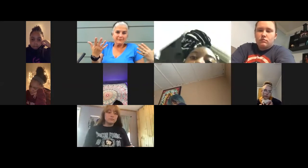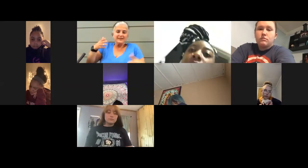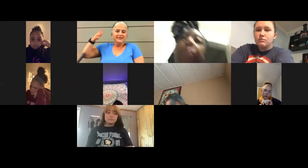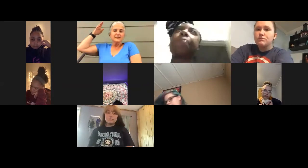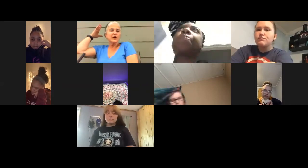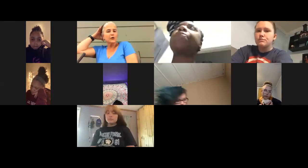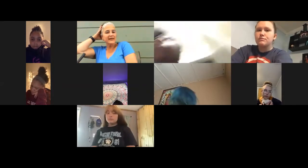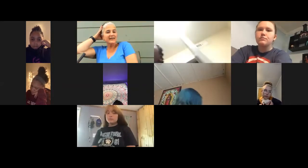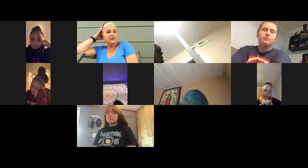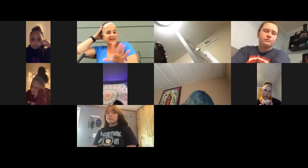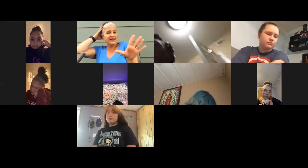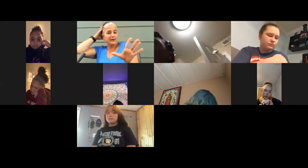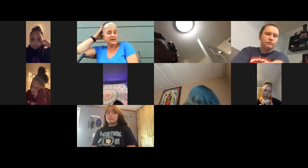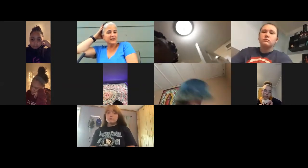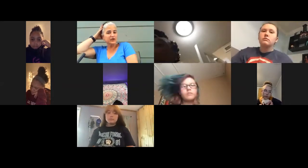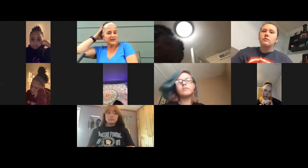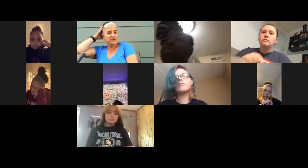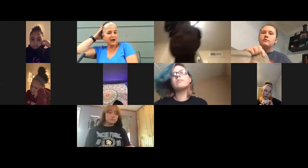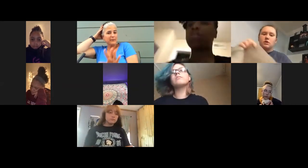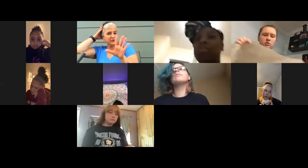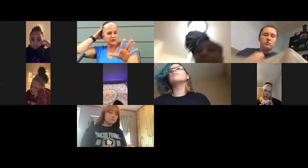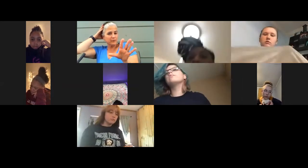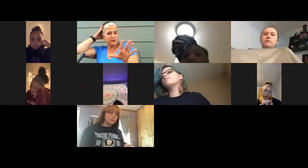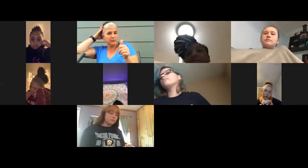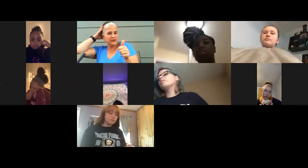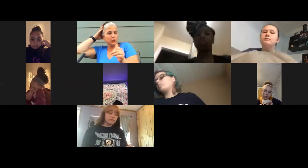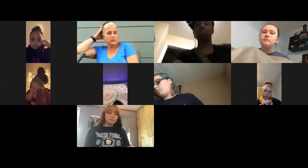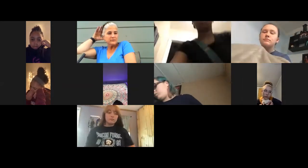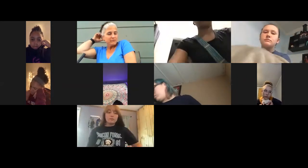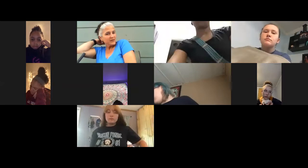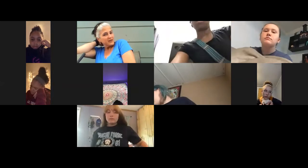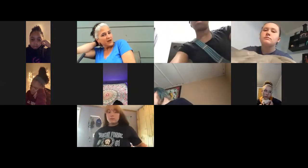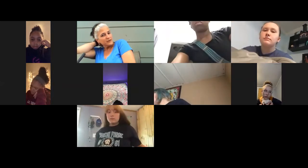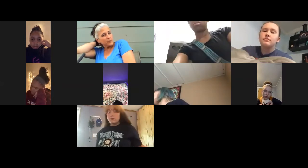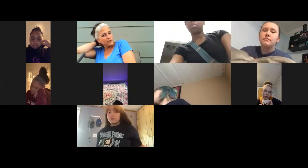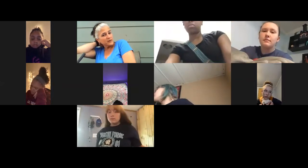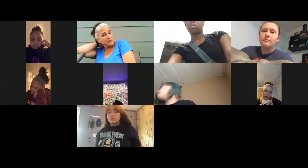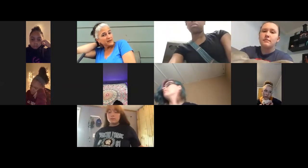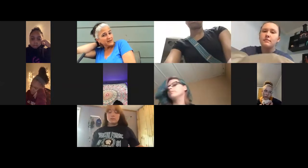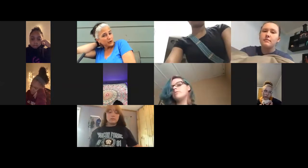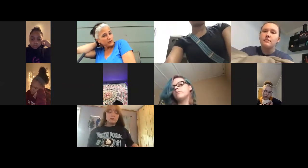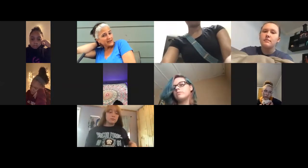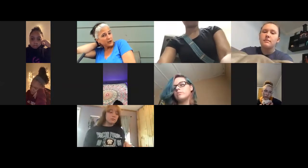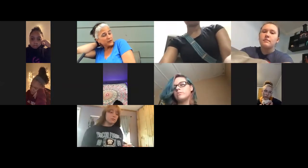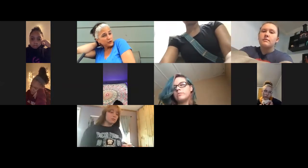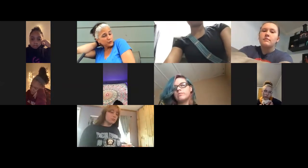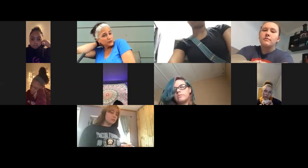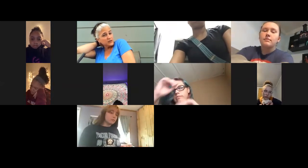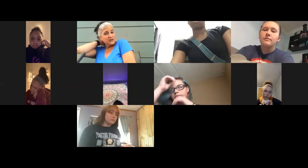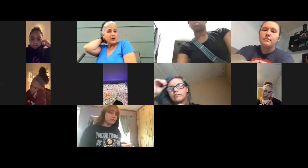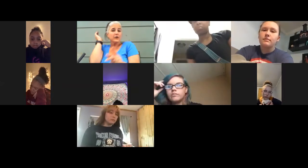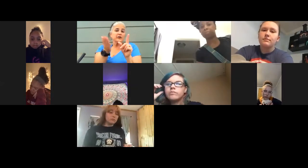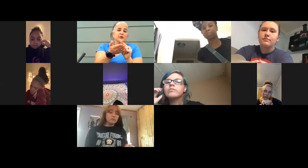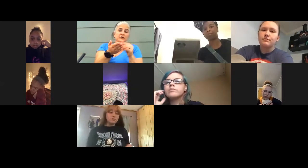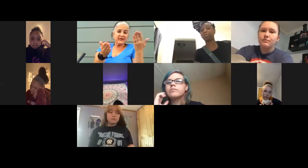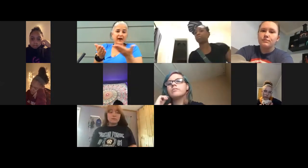you. So again, look that up later. Chance the Rapper's interpreter, pretty cool. Interpreters have become a big deal lately on the